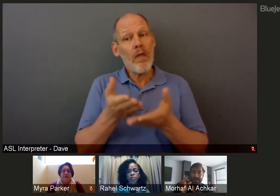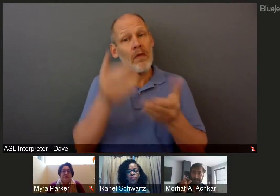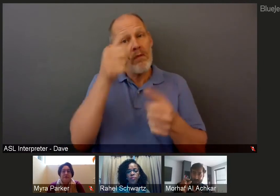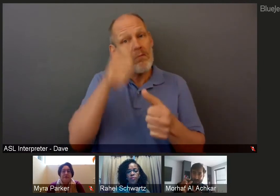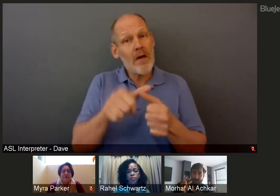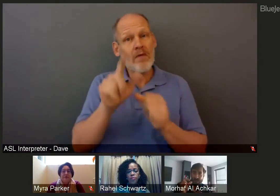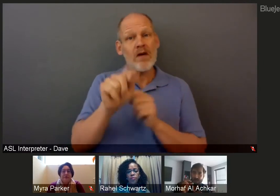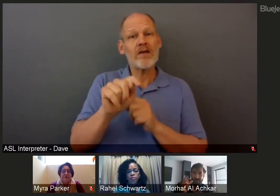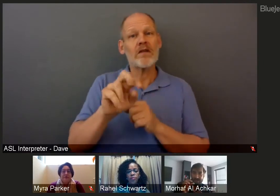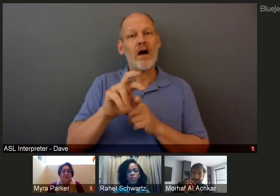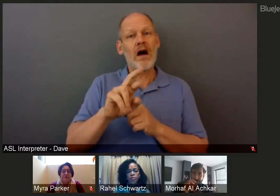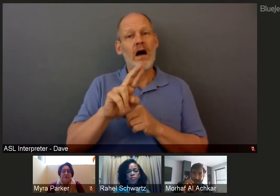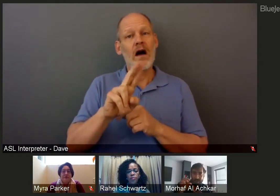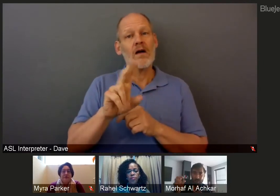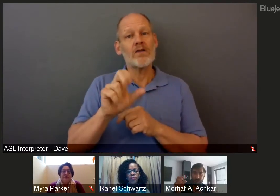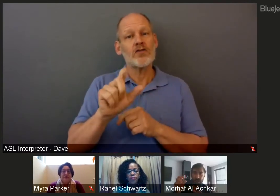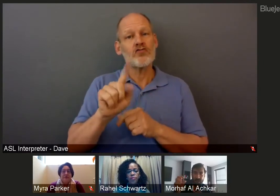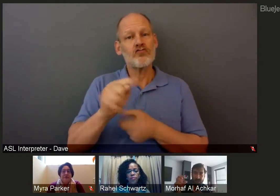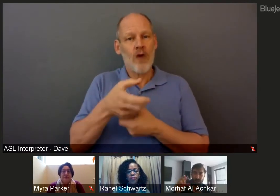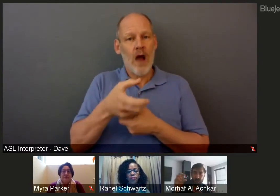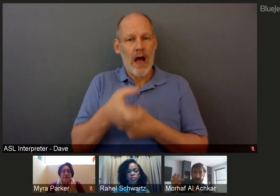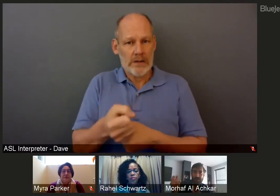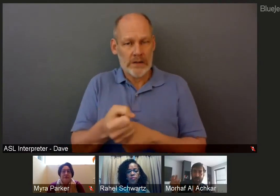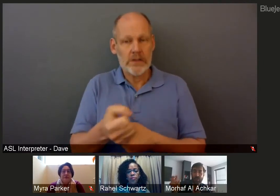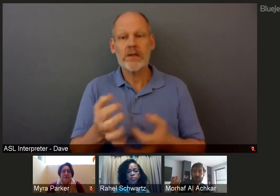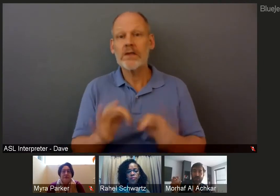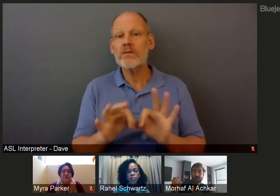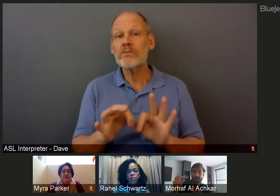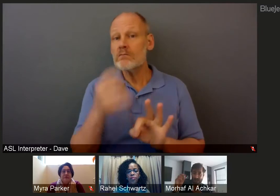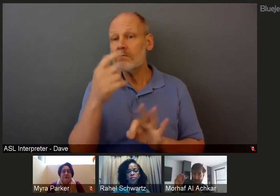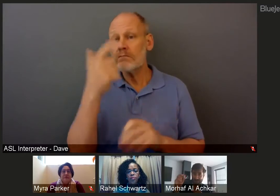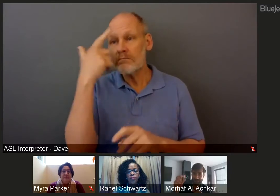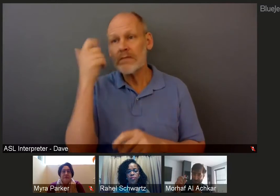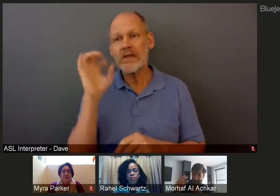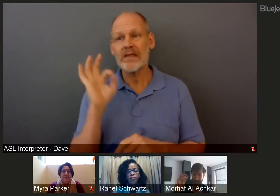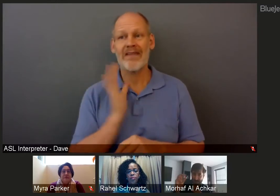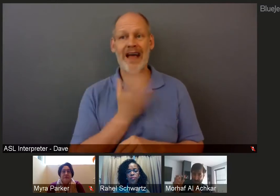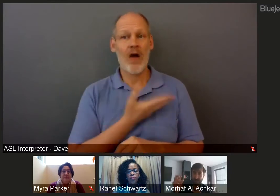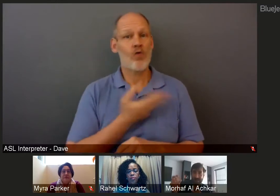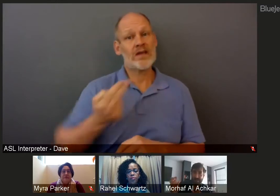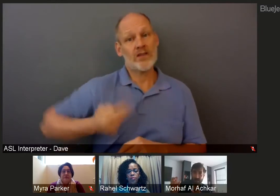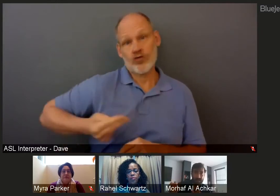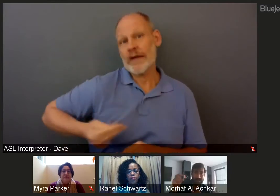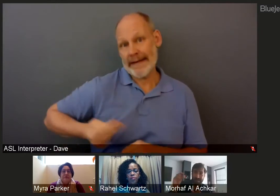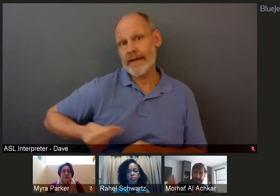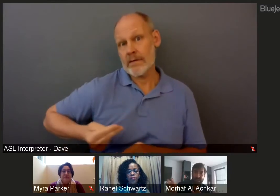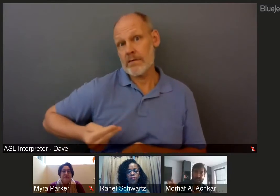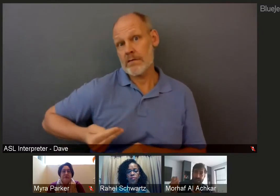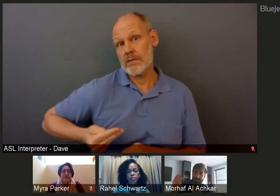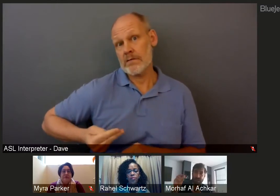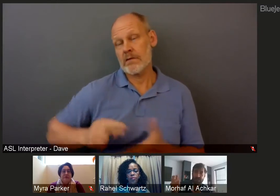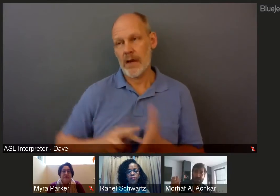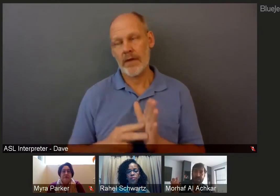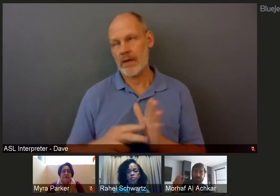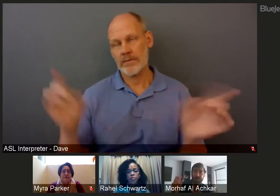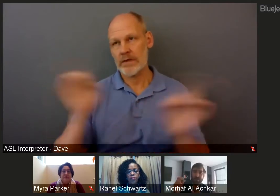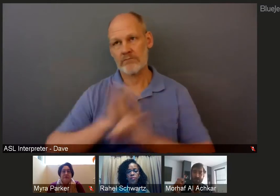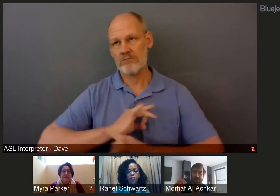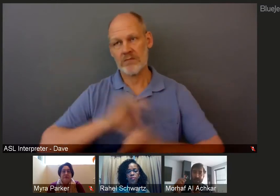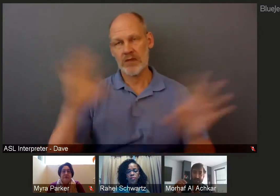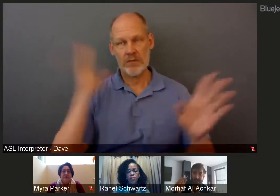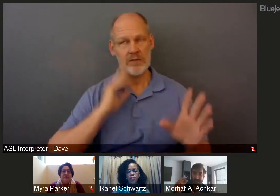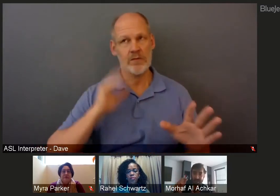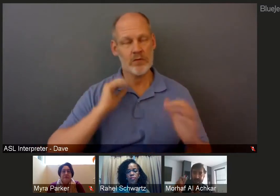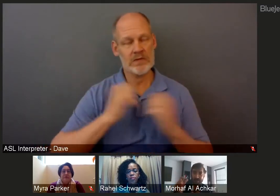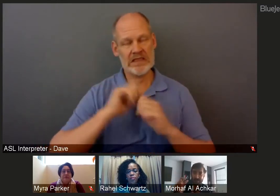But trust has to do not only because of our historical terrible deeds with Tuskegee trials or others, but